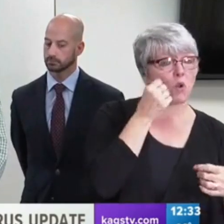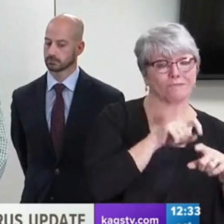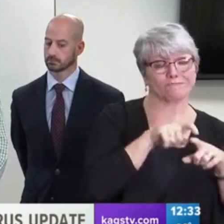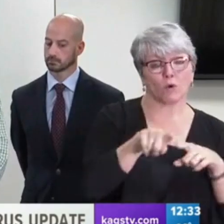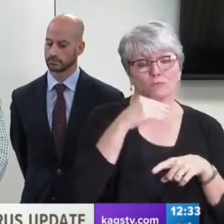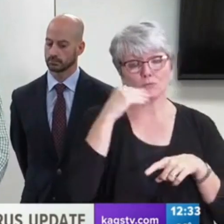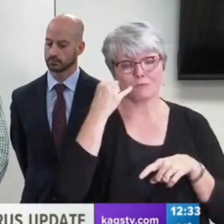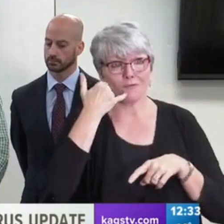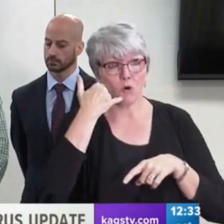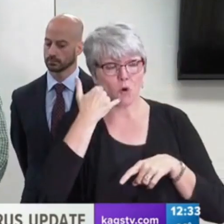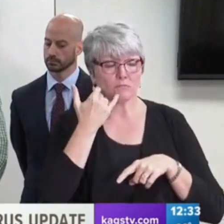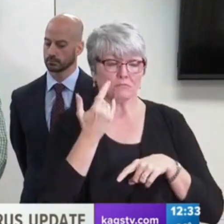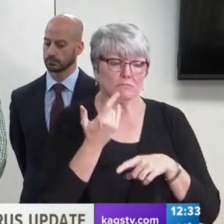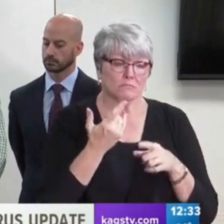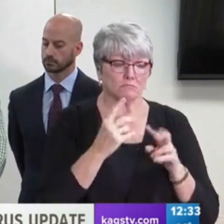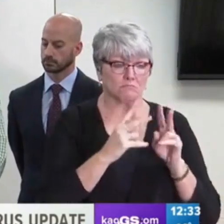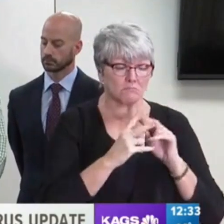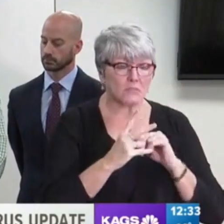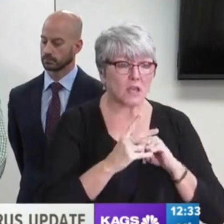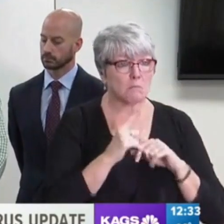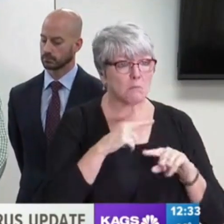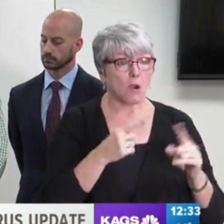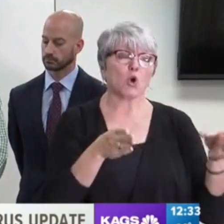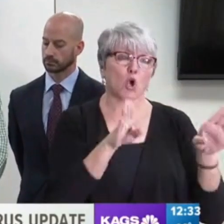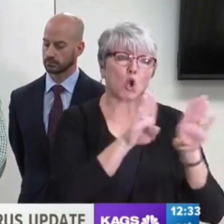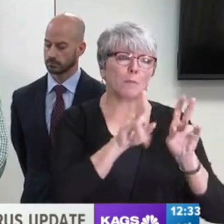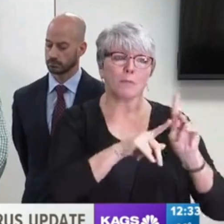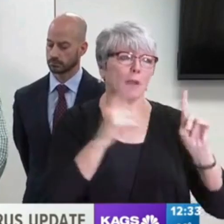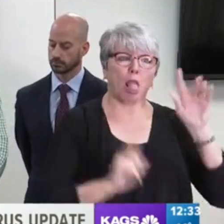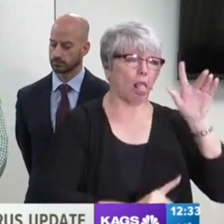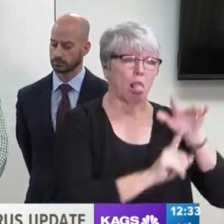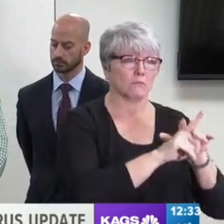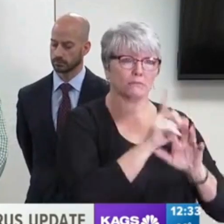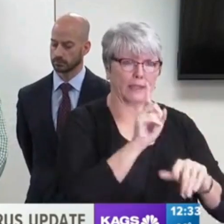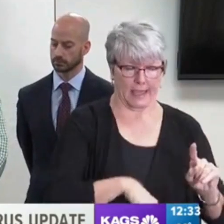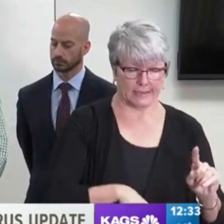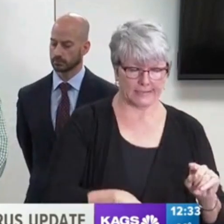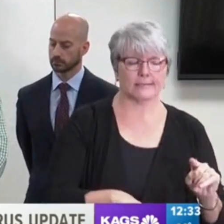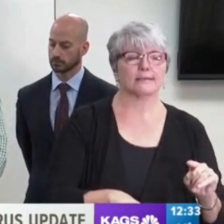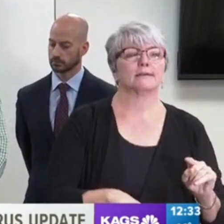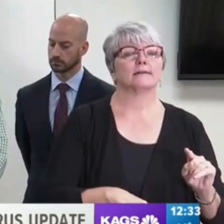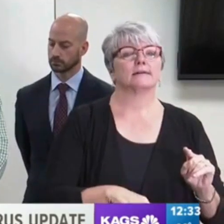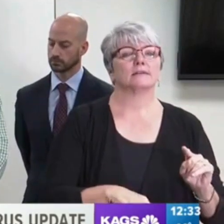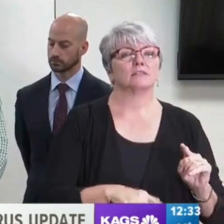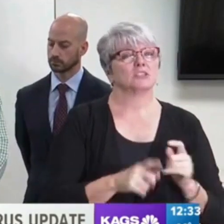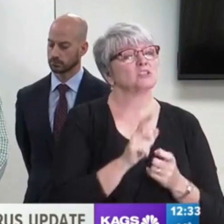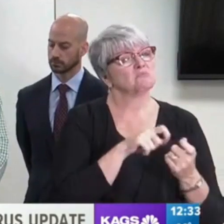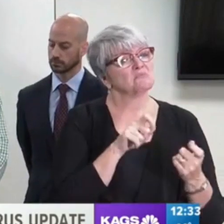some cases in the offices, but we're closed to the public.